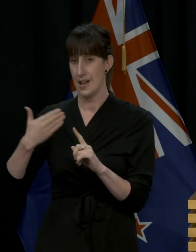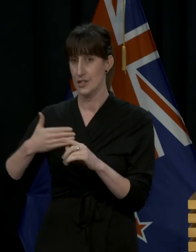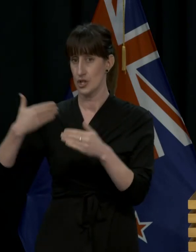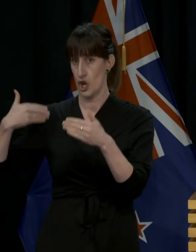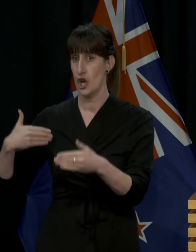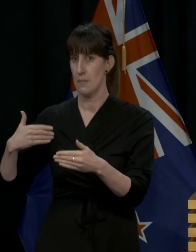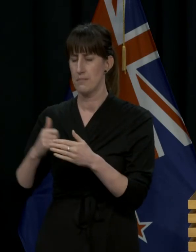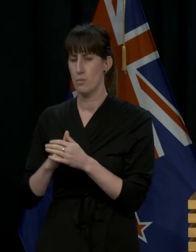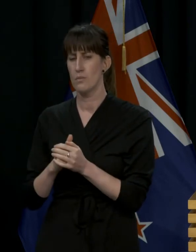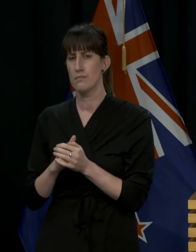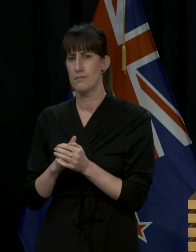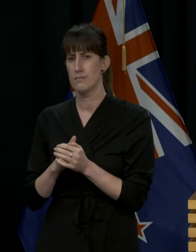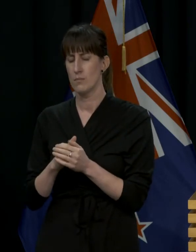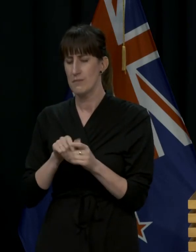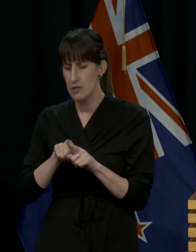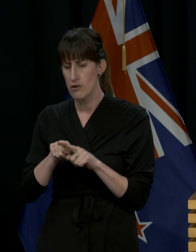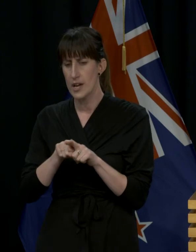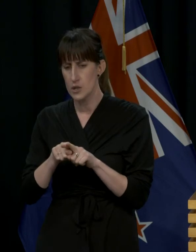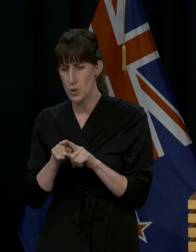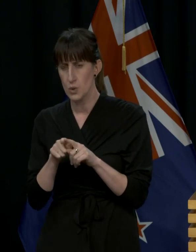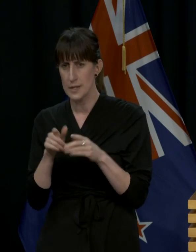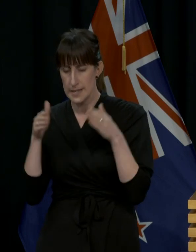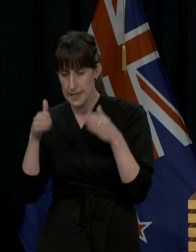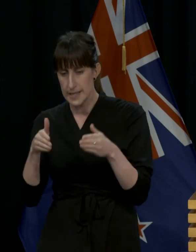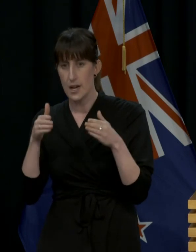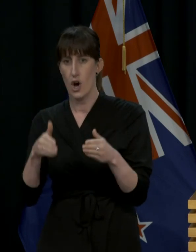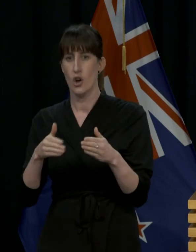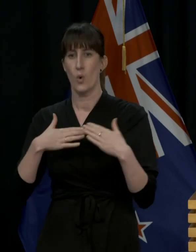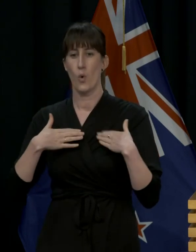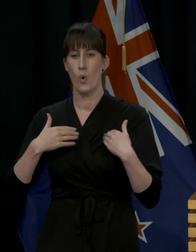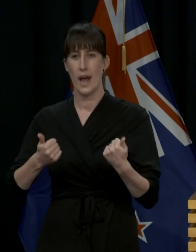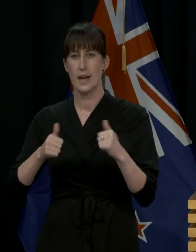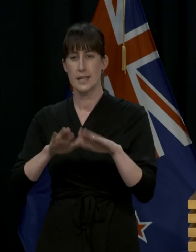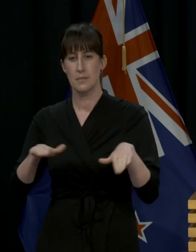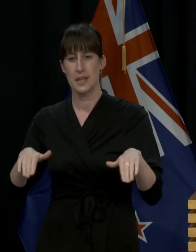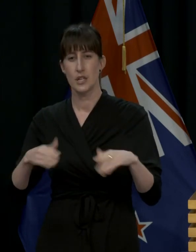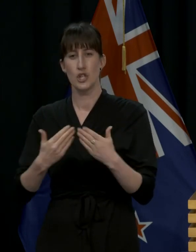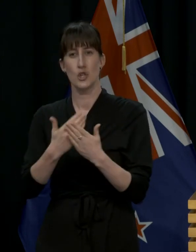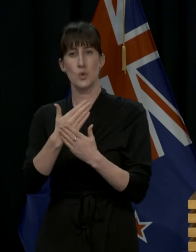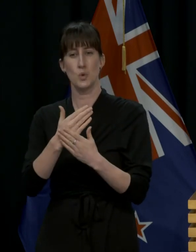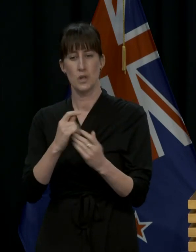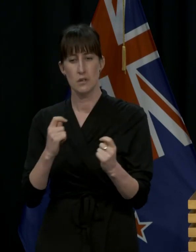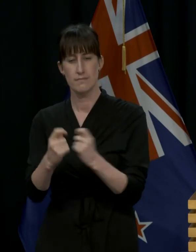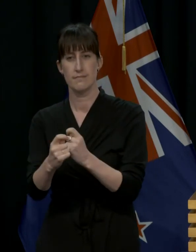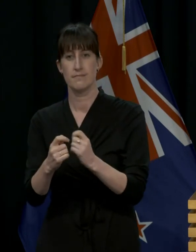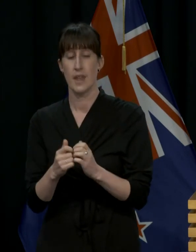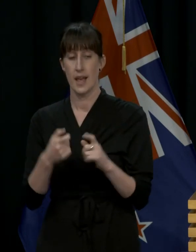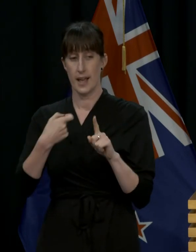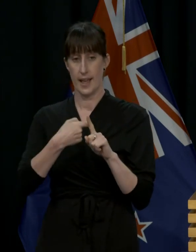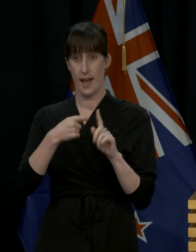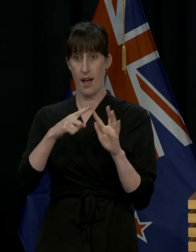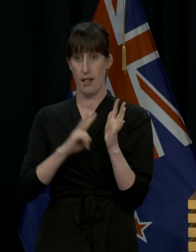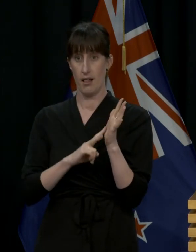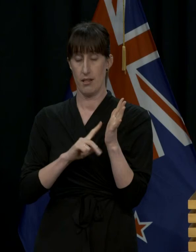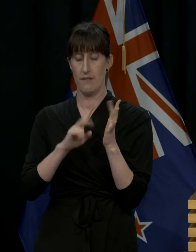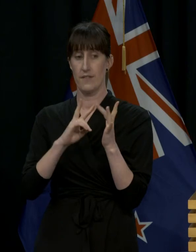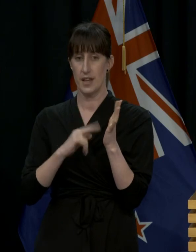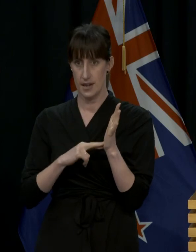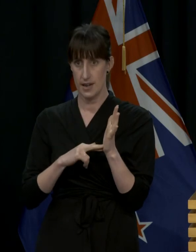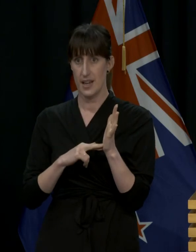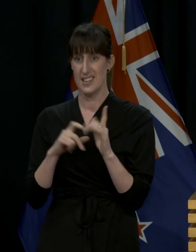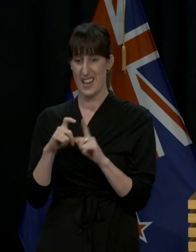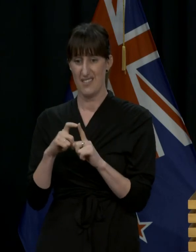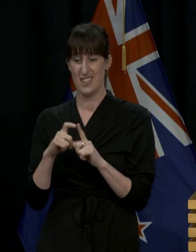very different direction for Oranga Tamariki. Calvin expressed a strong desire to be involved in continuing to take